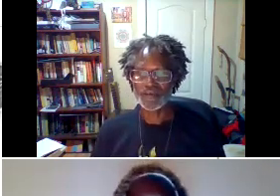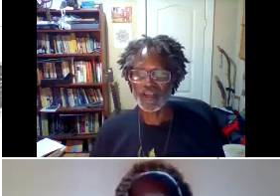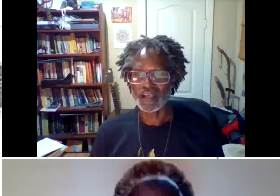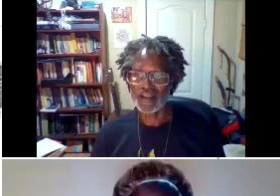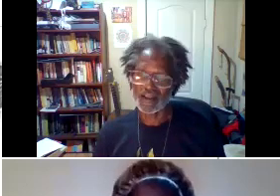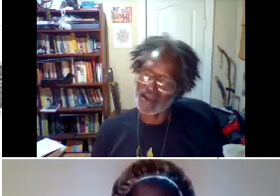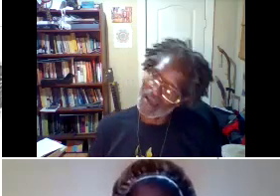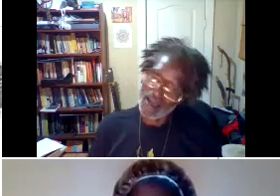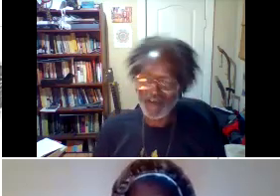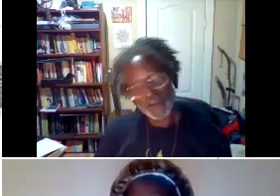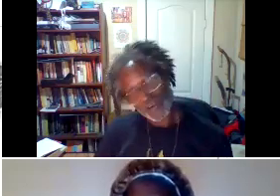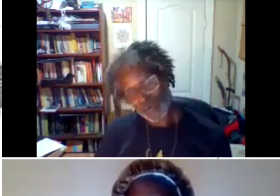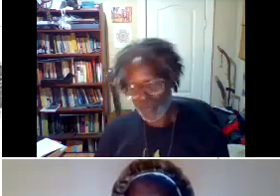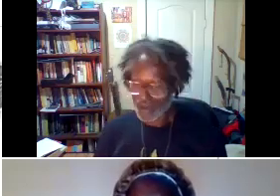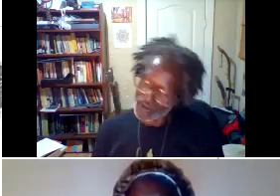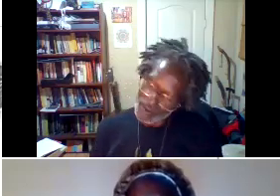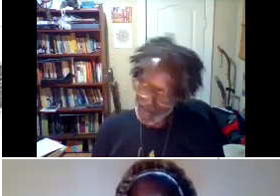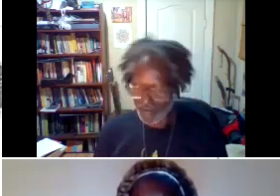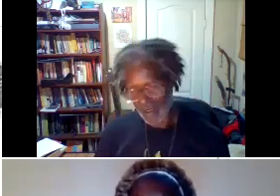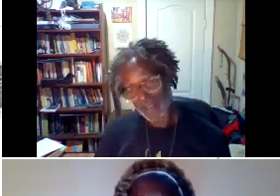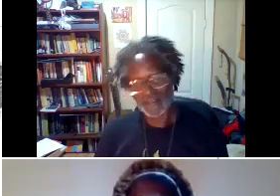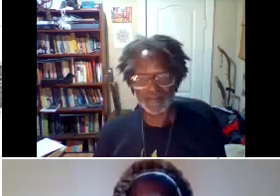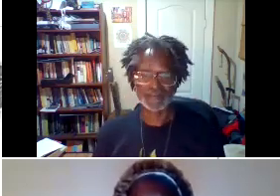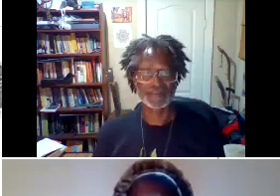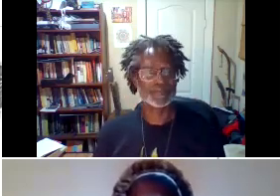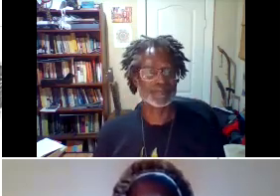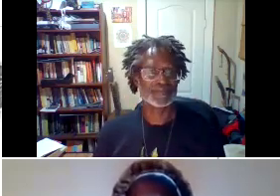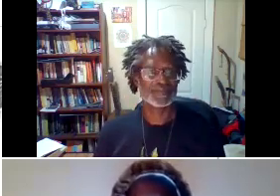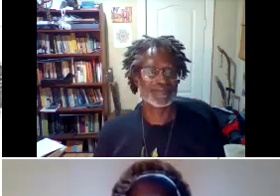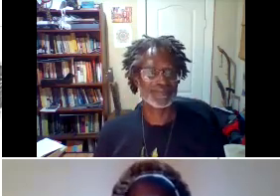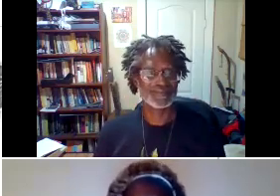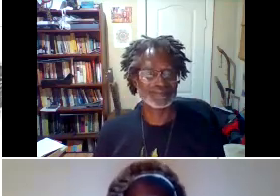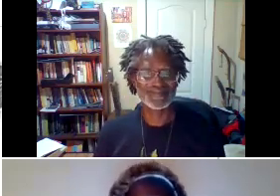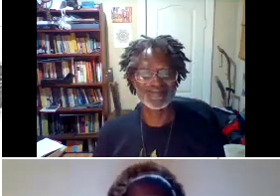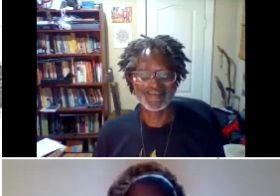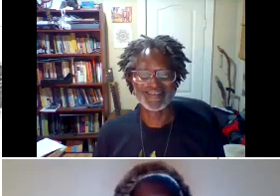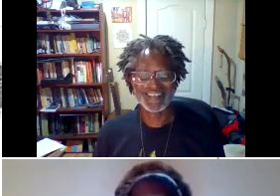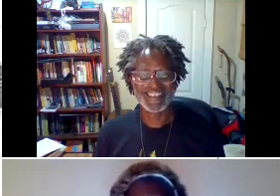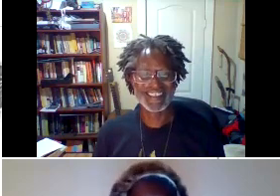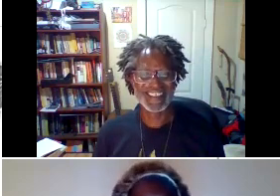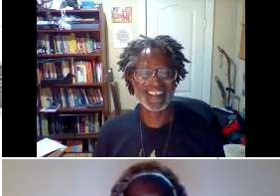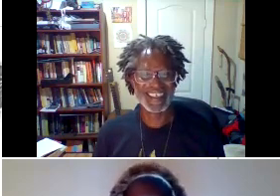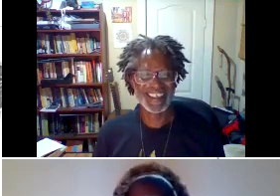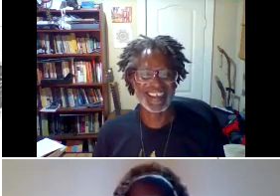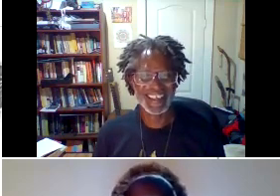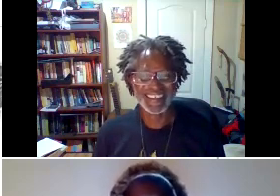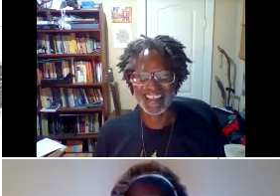That was great. Okay. I felt a new wrinkle in my brain. Uh-huh. Hey, learning something new. So we ready to